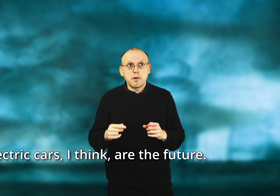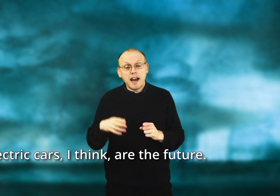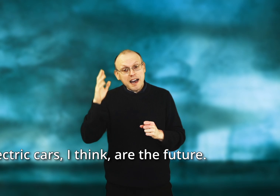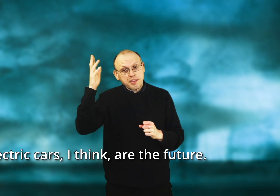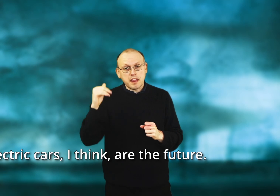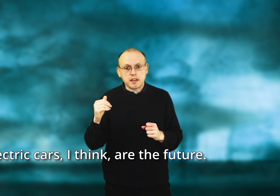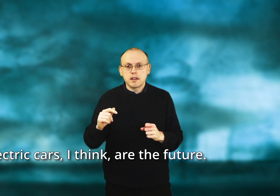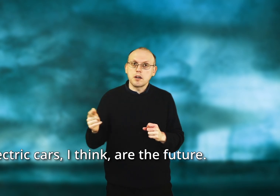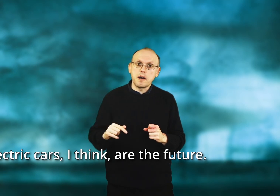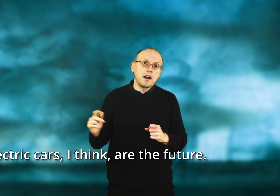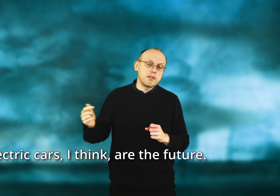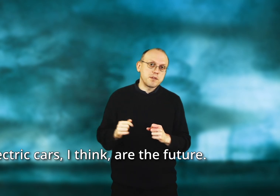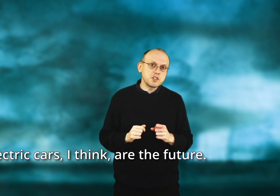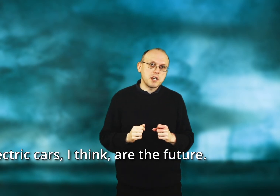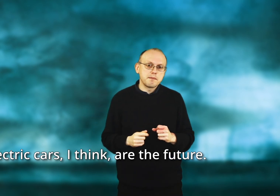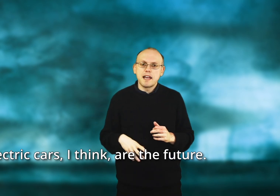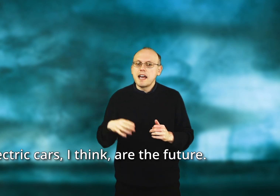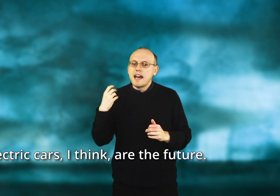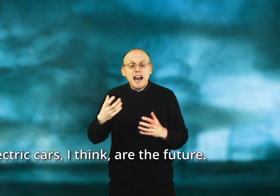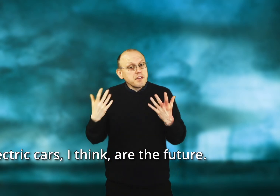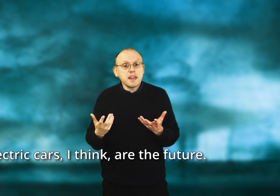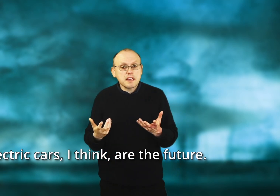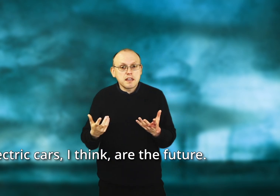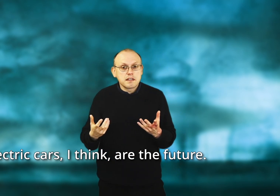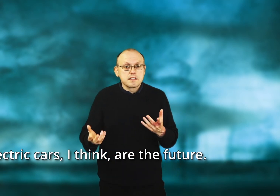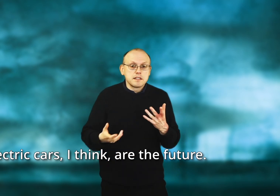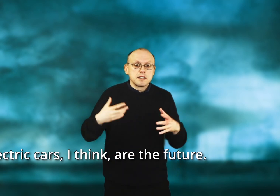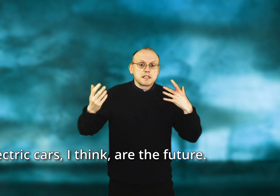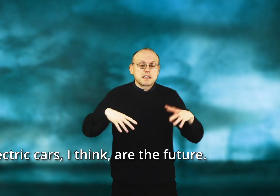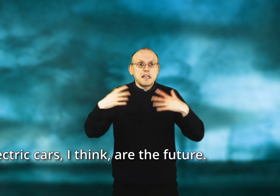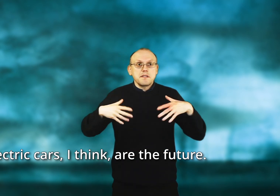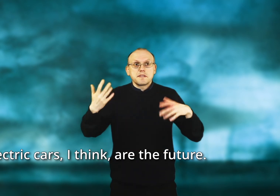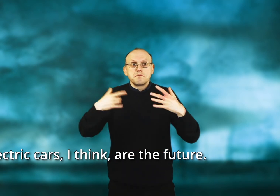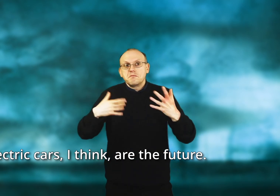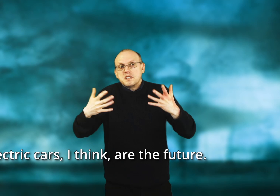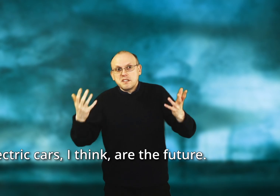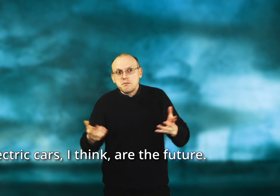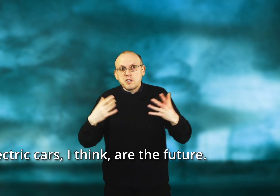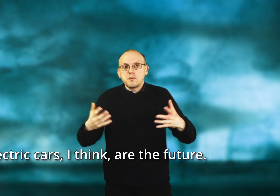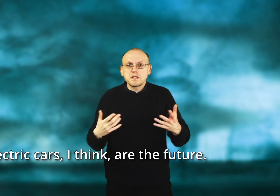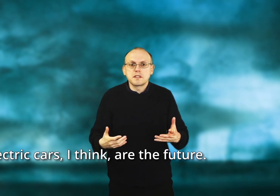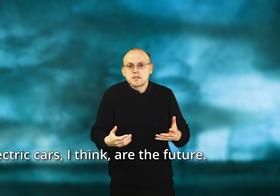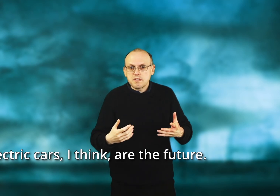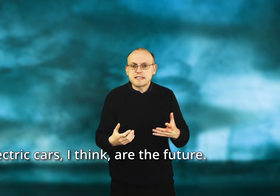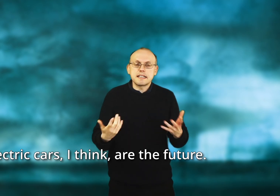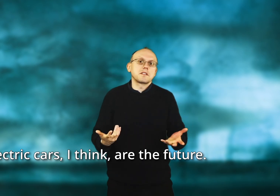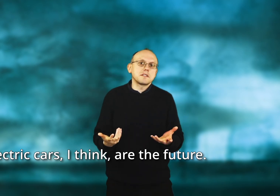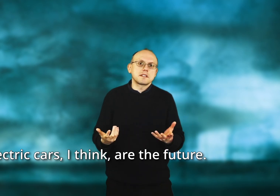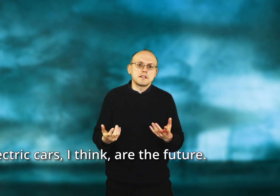I think, are the future. I think gives more nuance to the sentence. Okay,